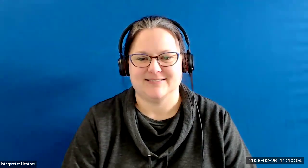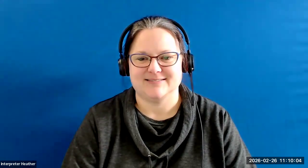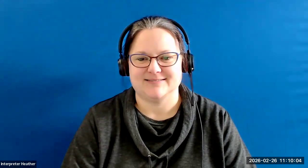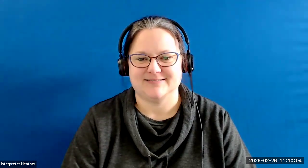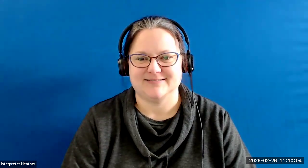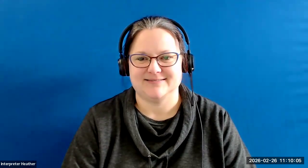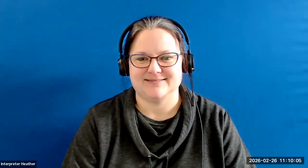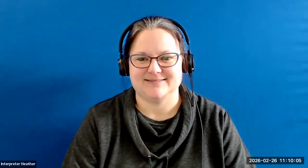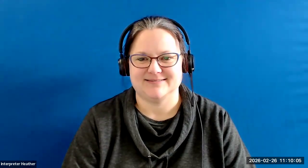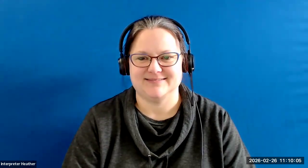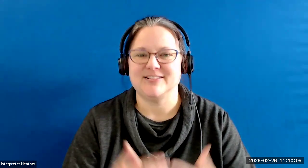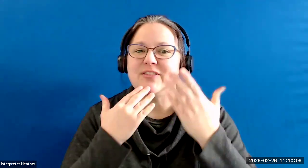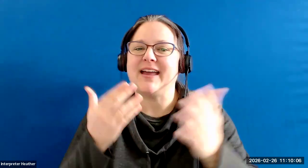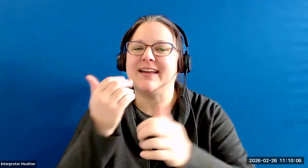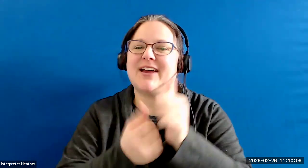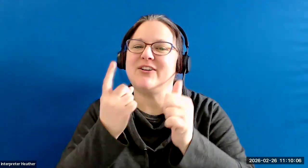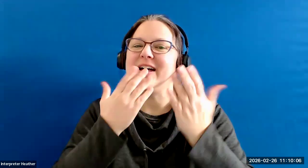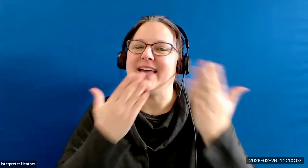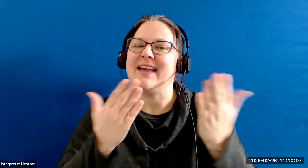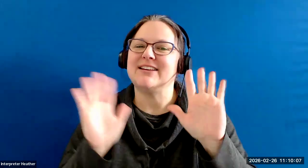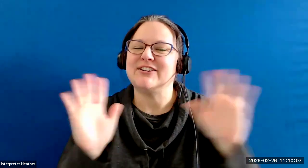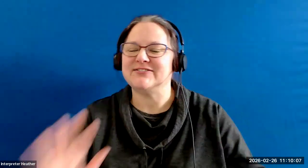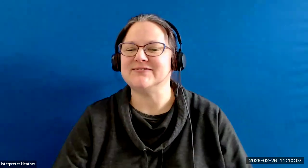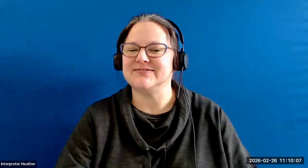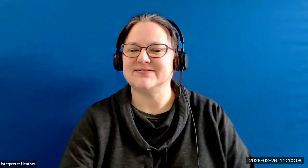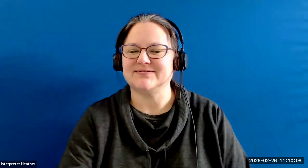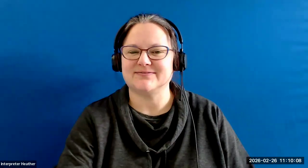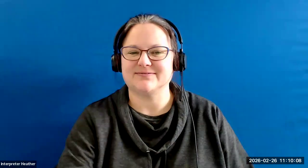Wendy. Thank you.